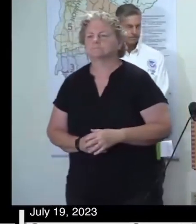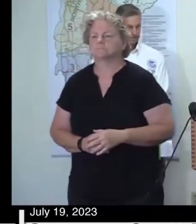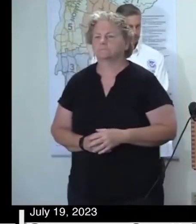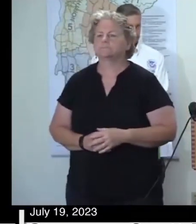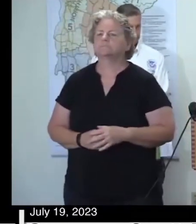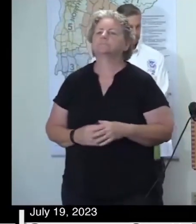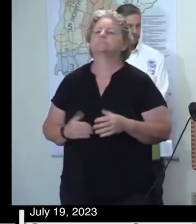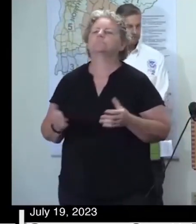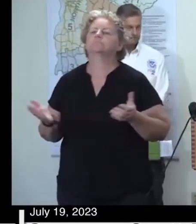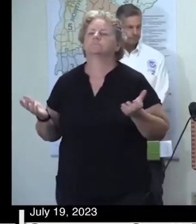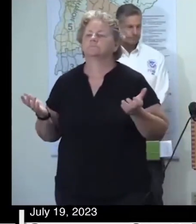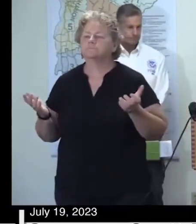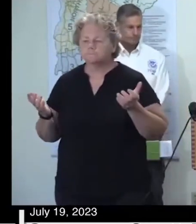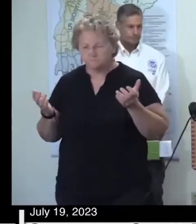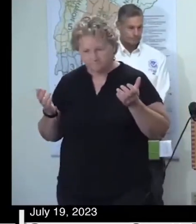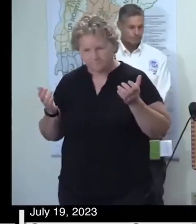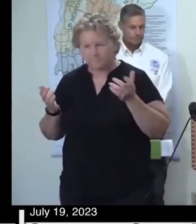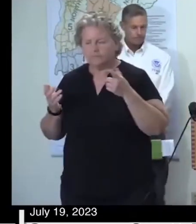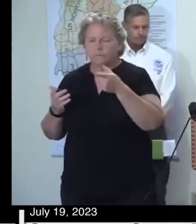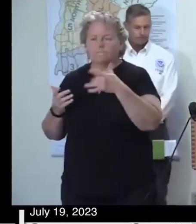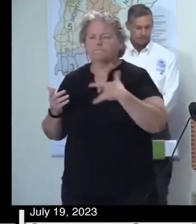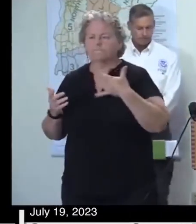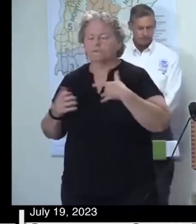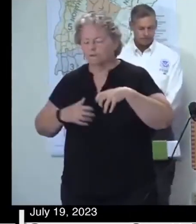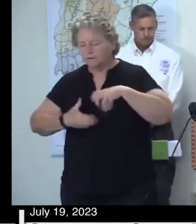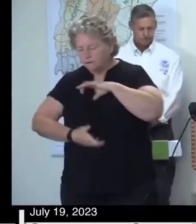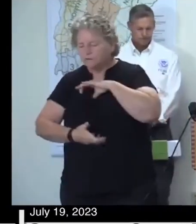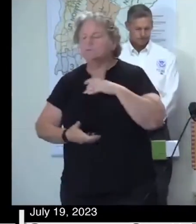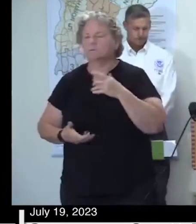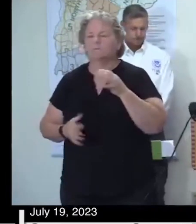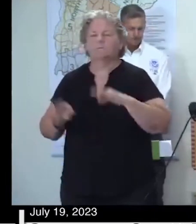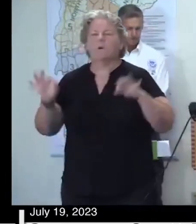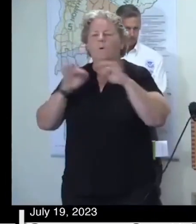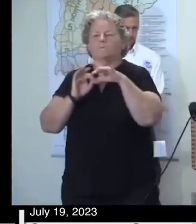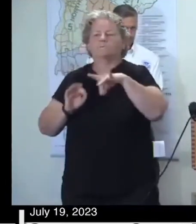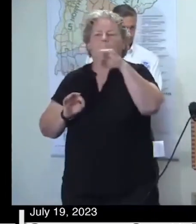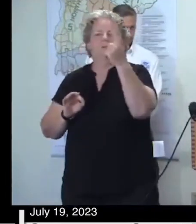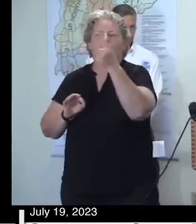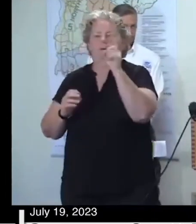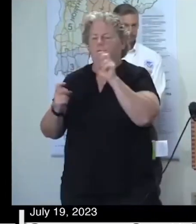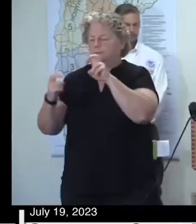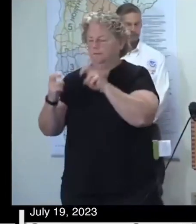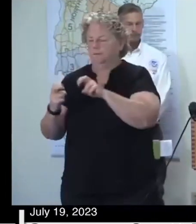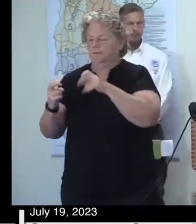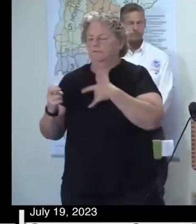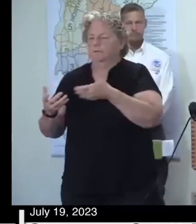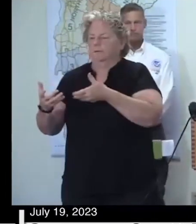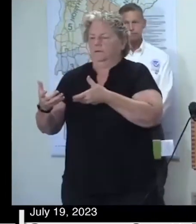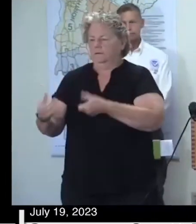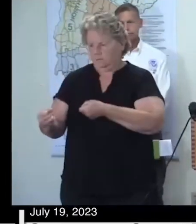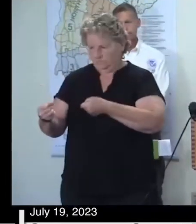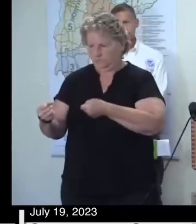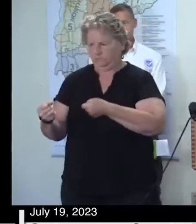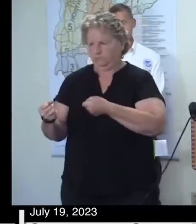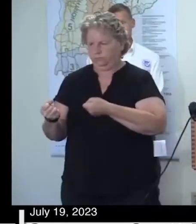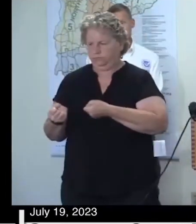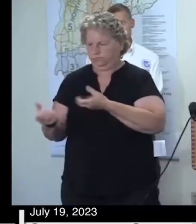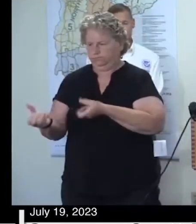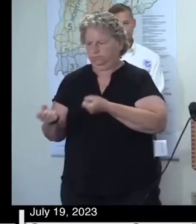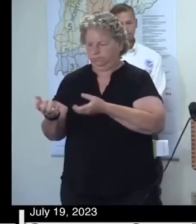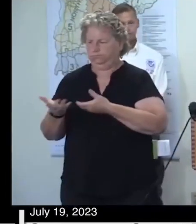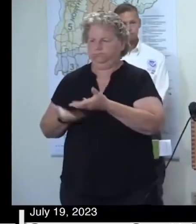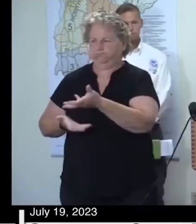important that we stay in the know, but limit our exposure to media that is distressing and that can impact our emotional